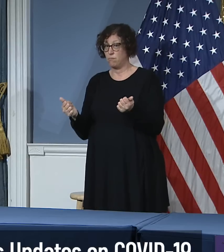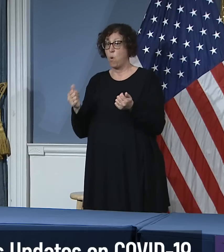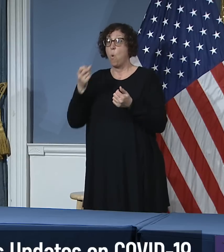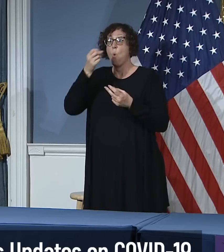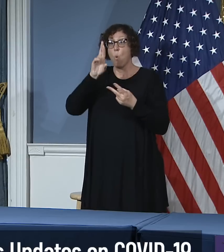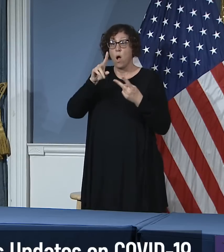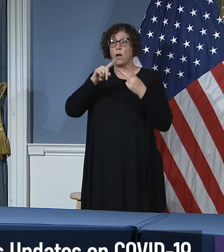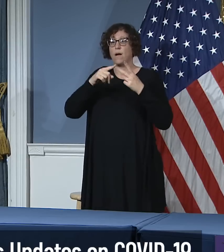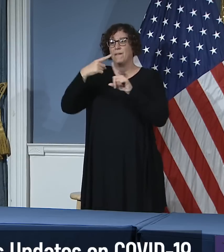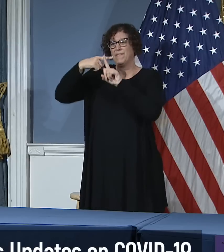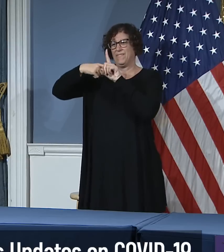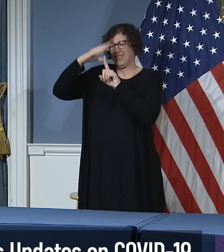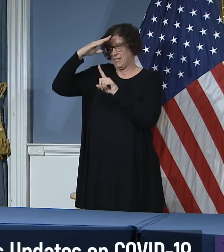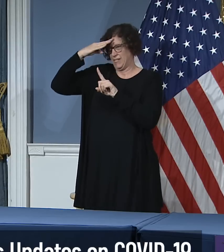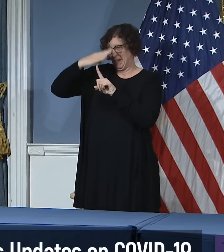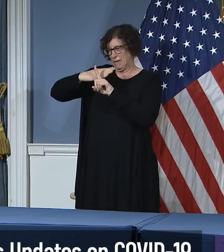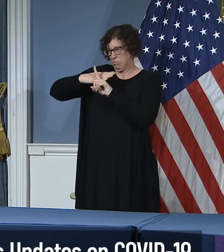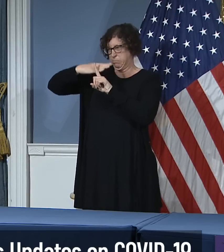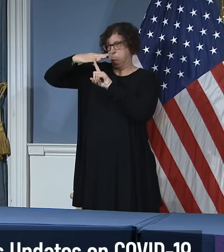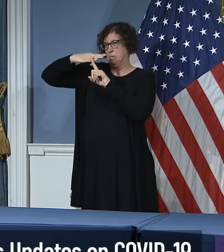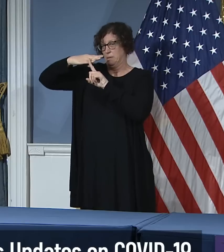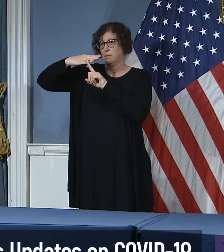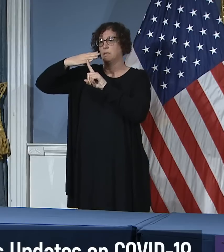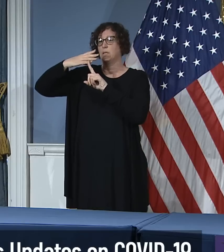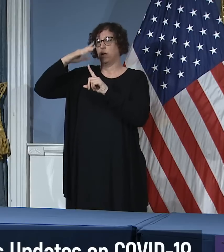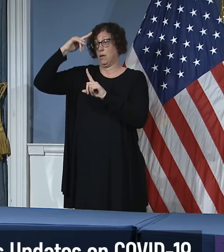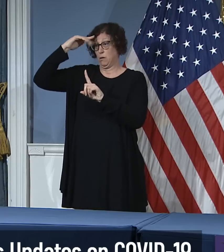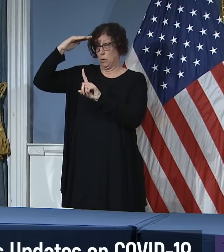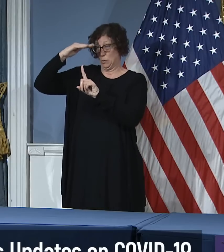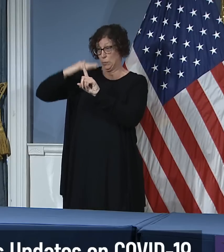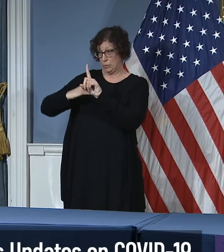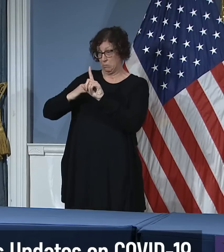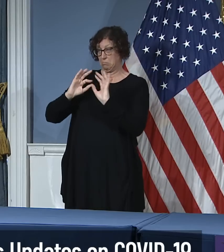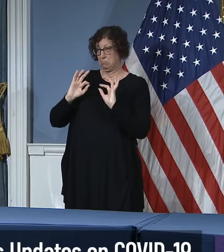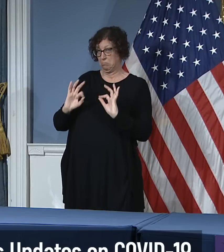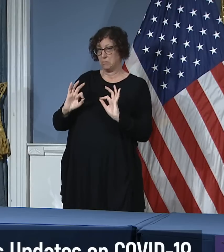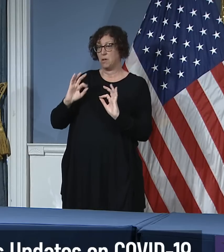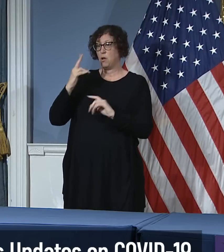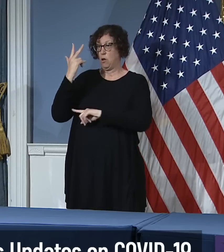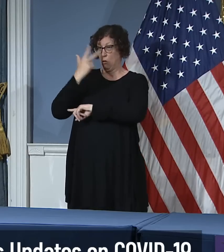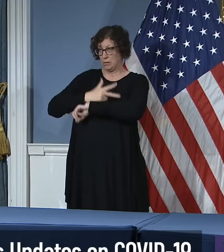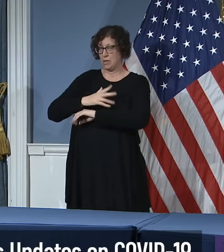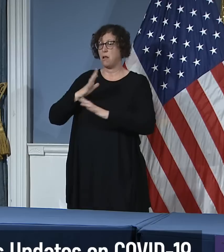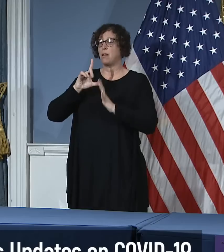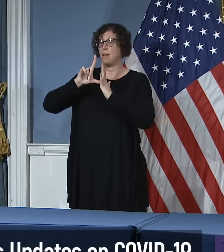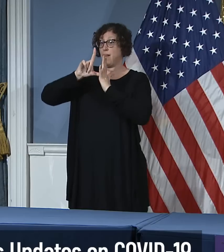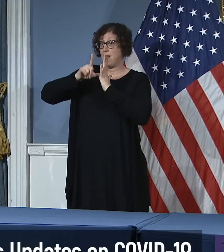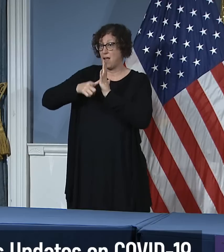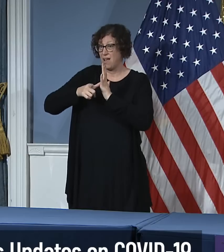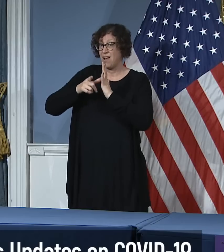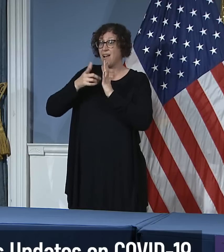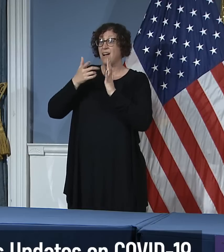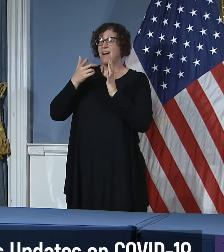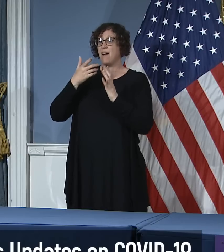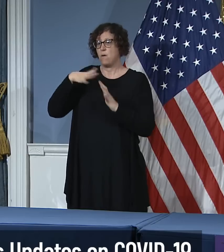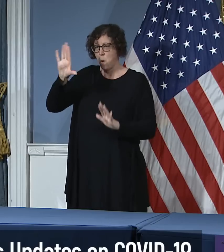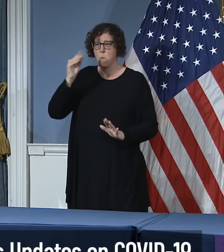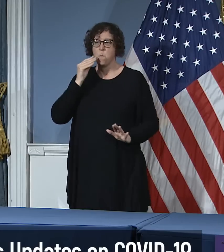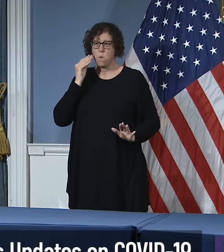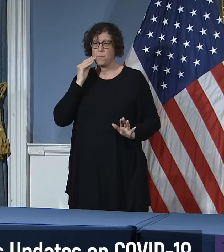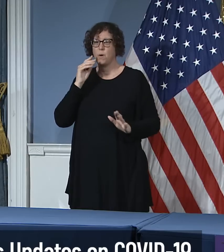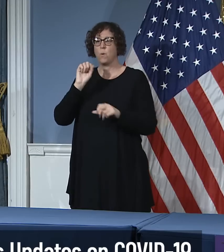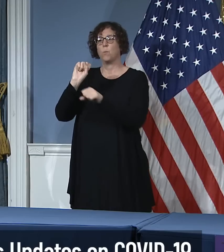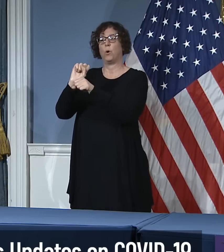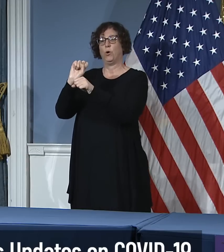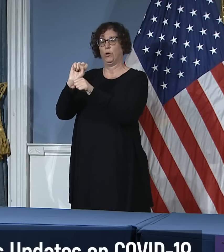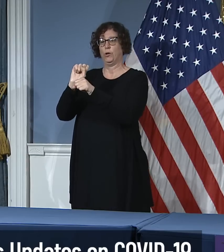of circulation, whether or not they are first responders, because the reality is that when we've got